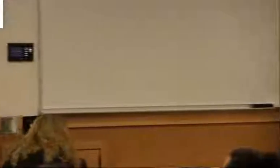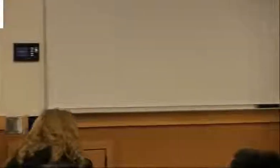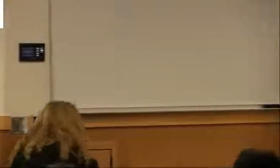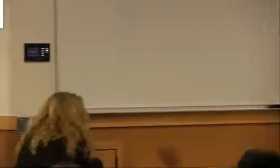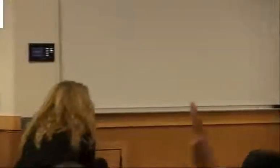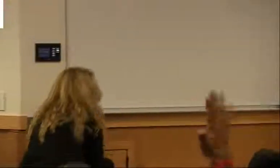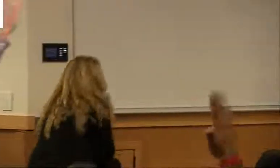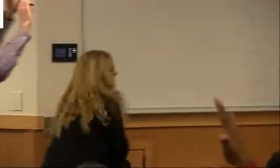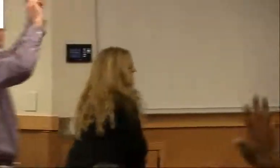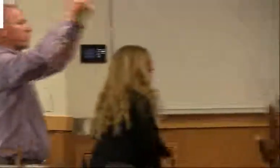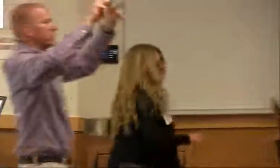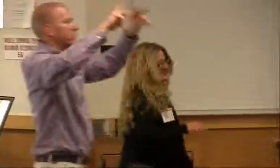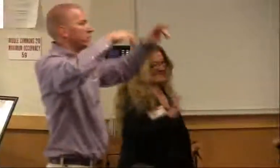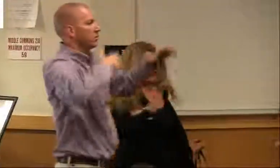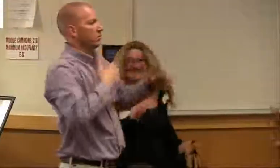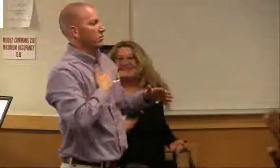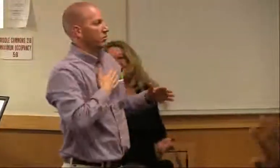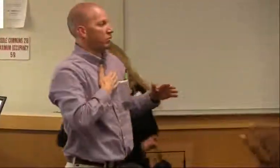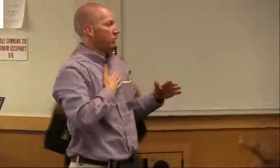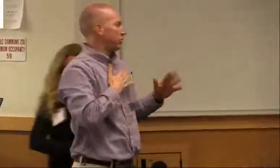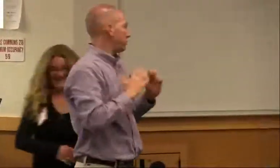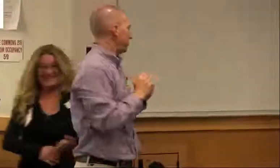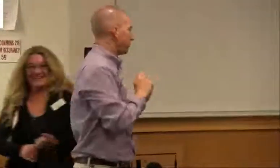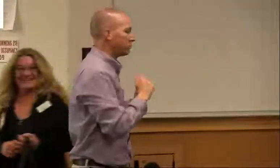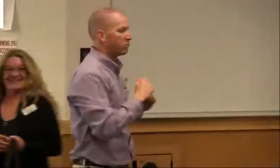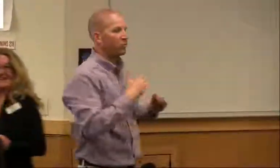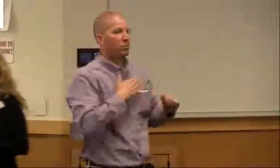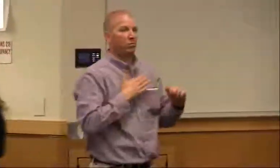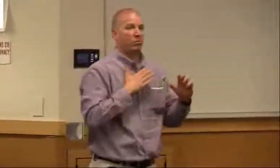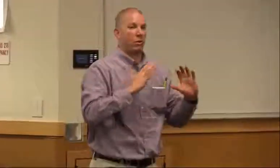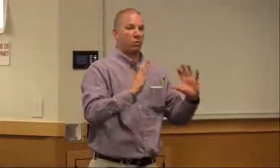you. You're welcome. Thank you. Thank you. Okay, everyone.